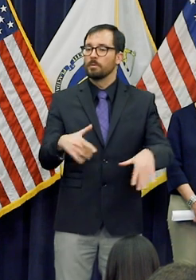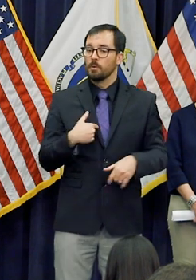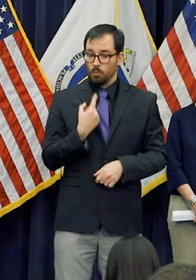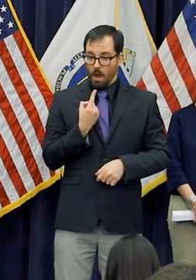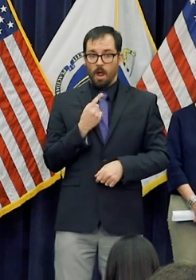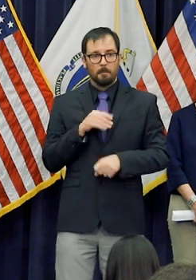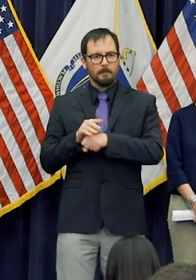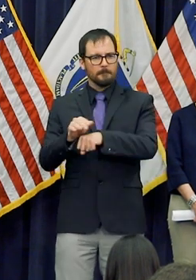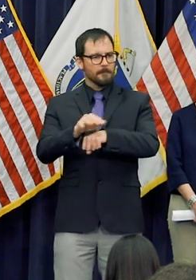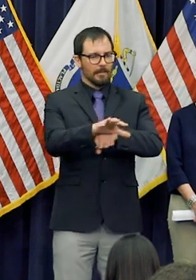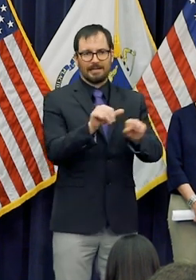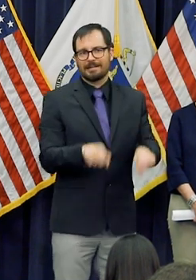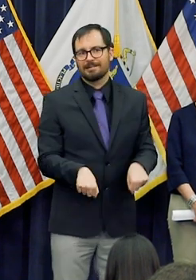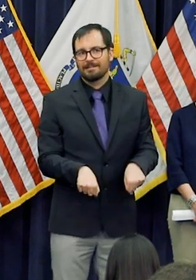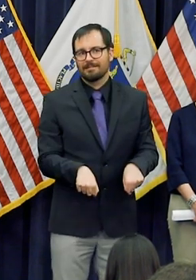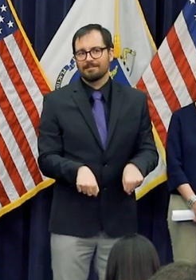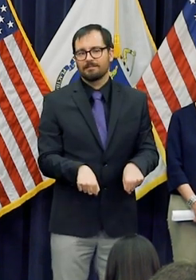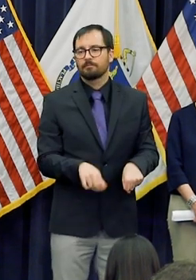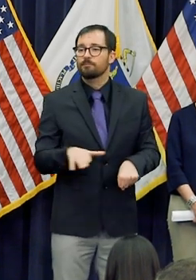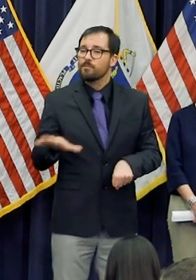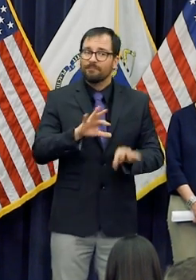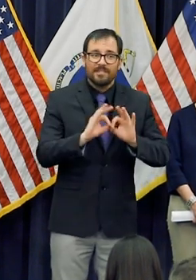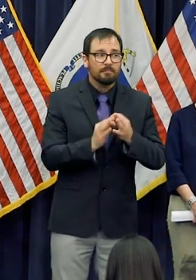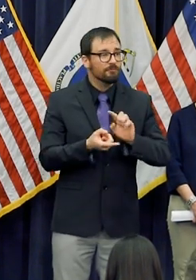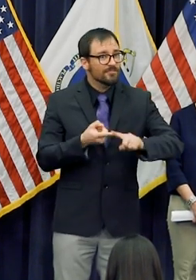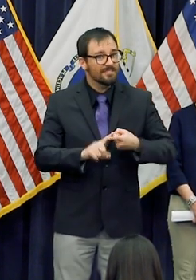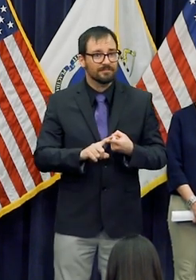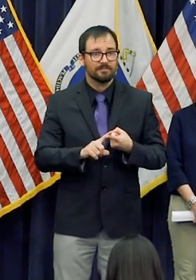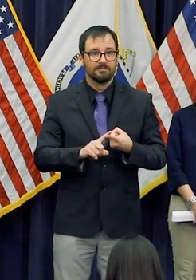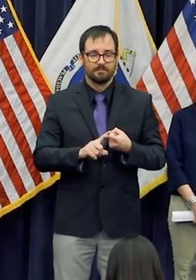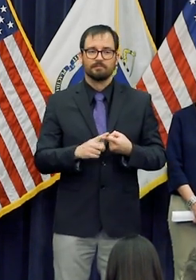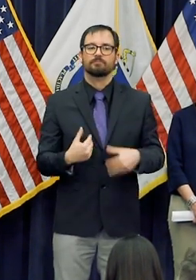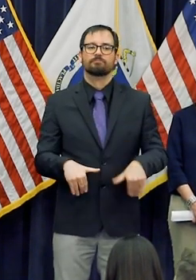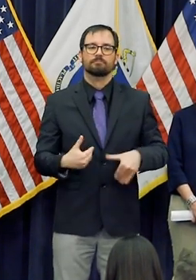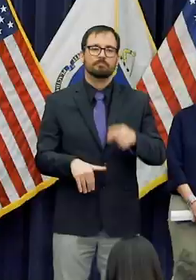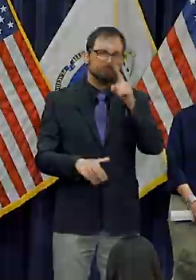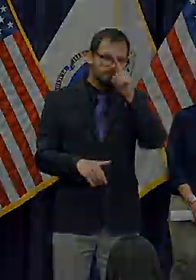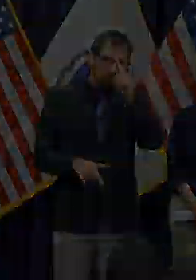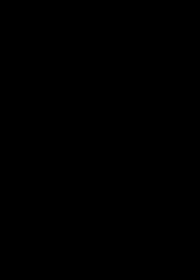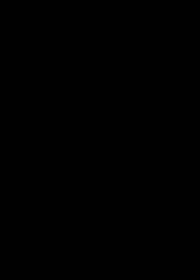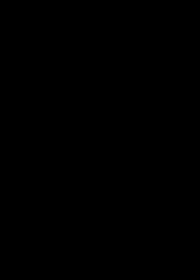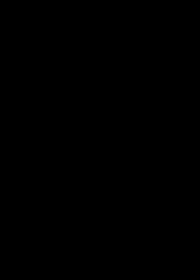Please do your part, practice social distancing, and we will get through this together. Thank you.